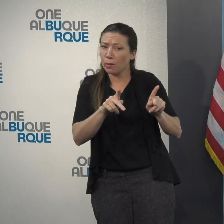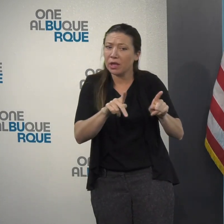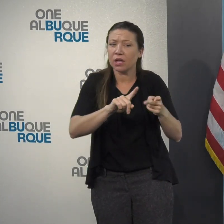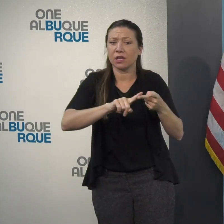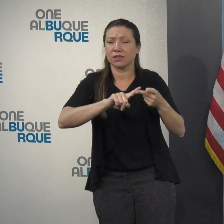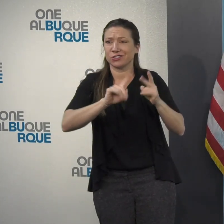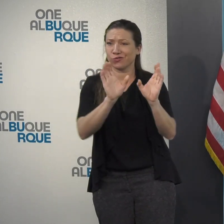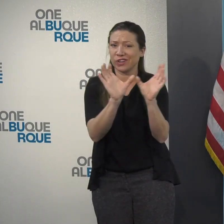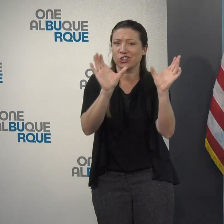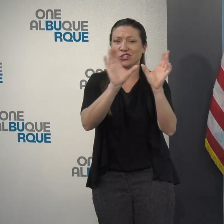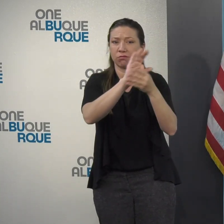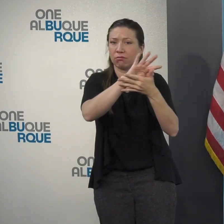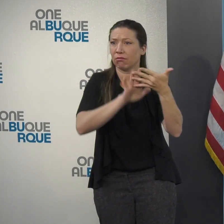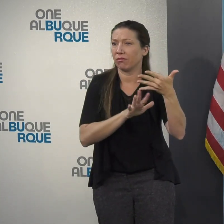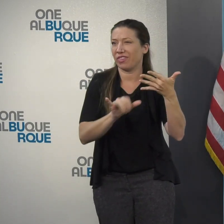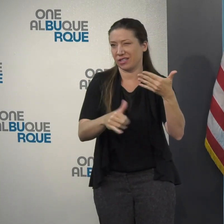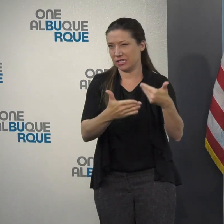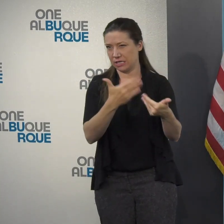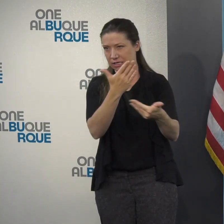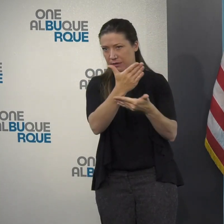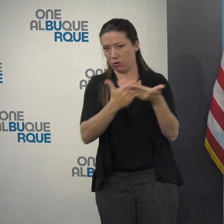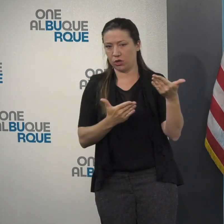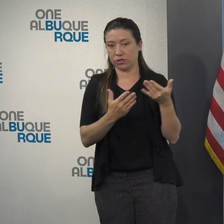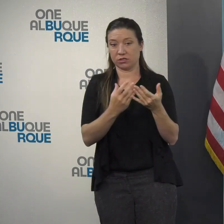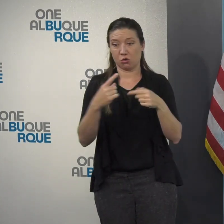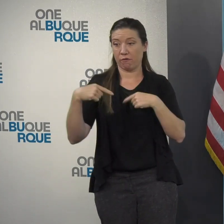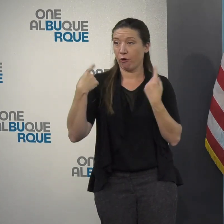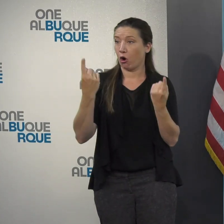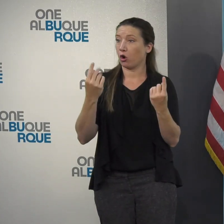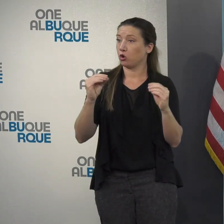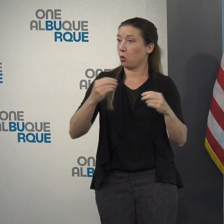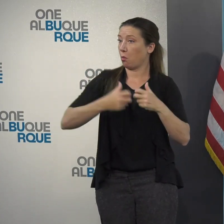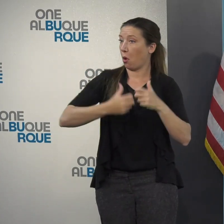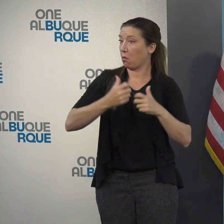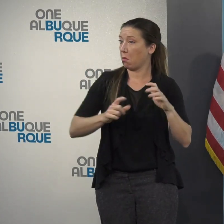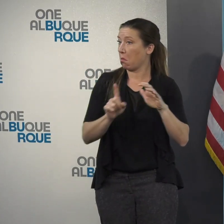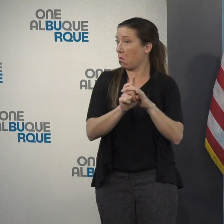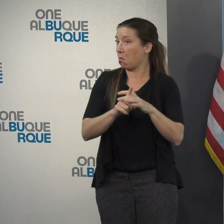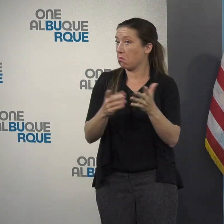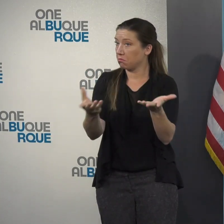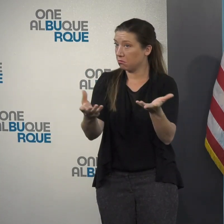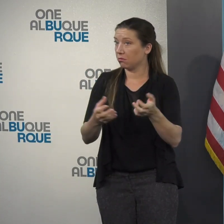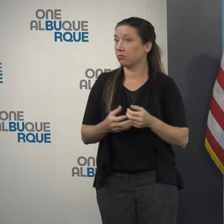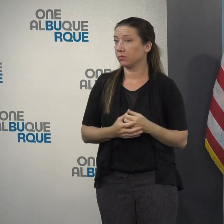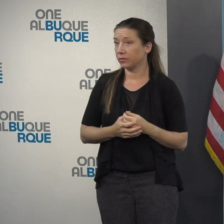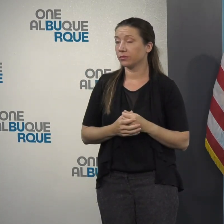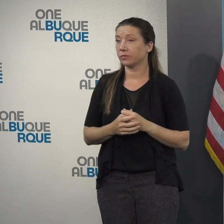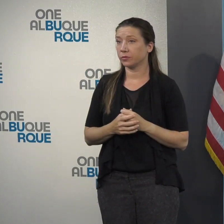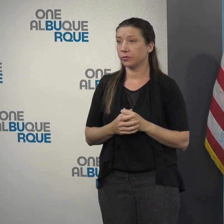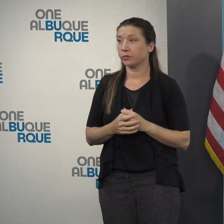part. And so far, we have no hang-ups or hiccups with that at all.